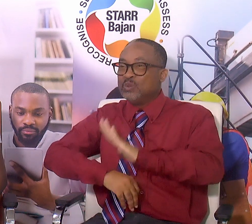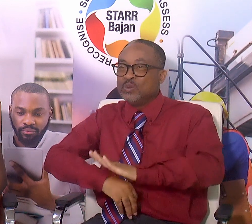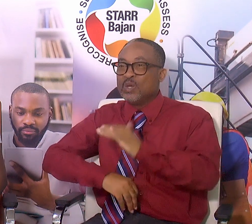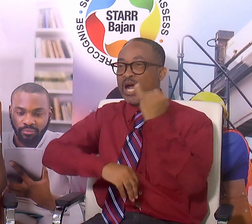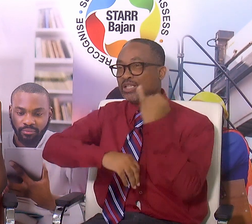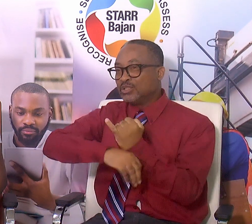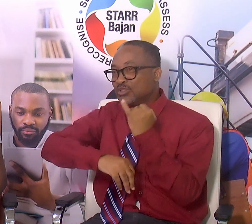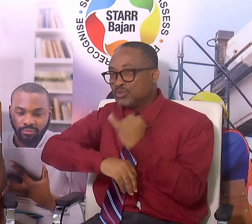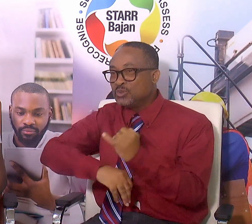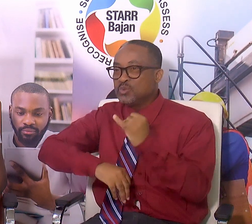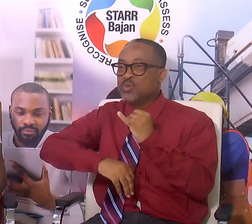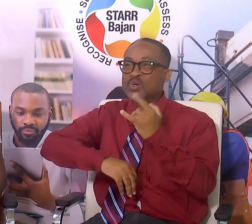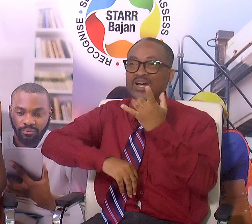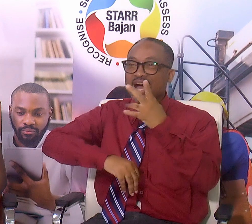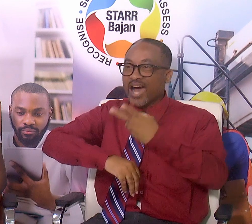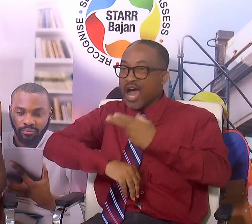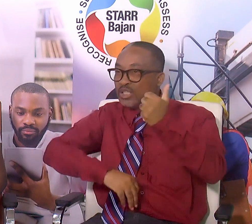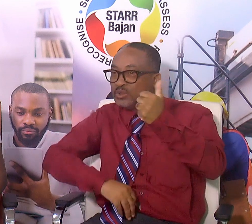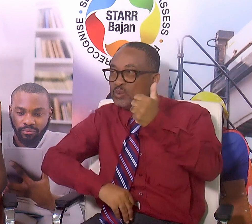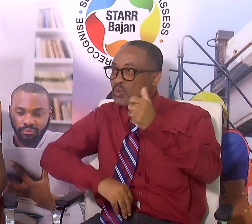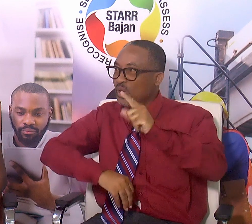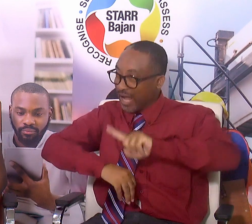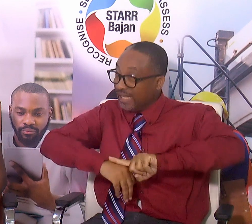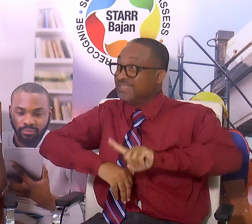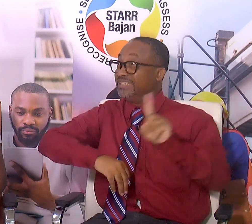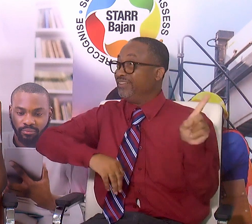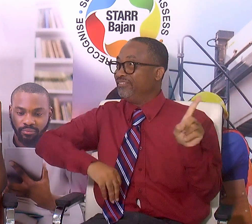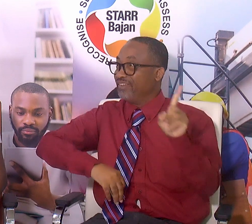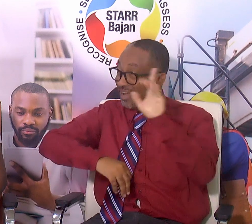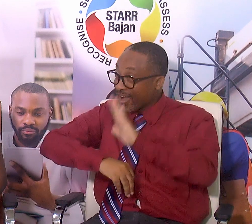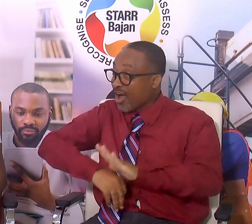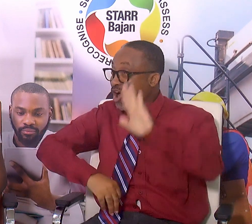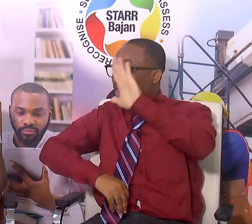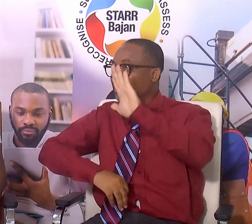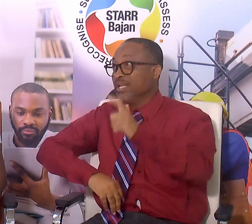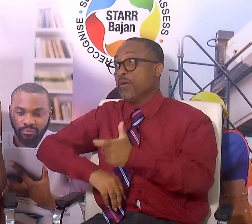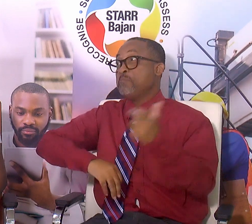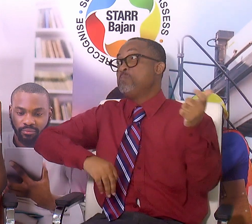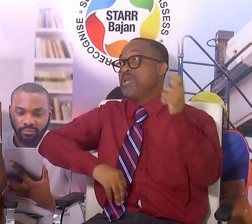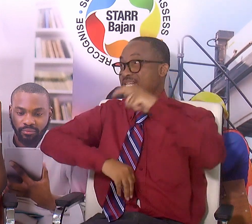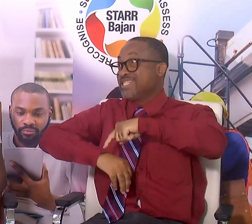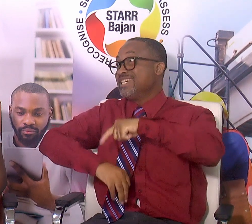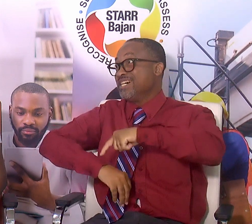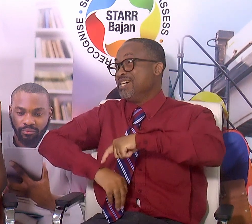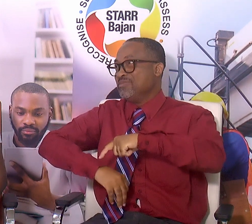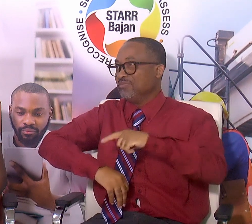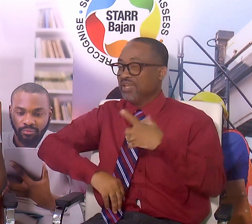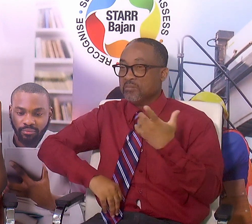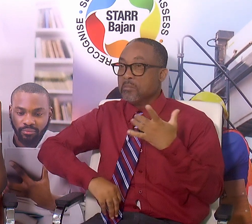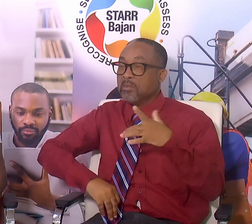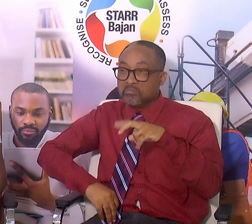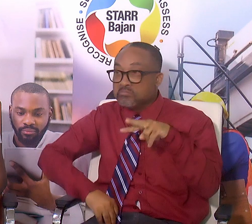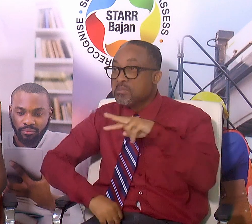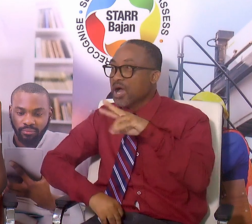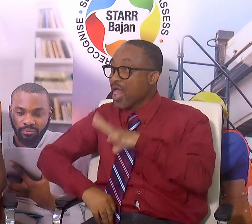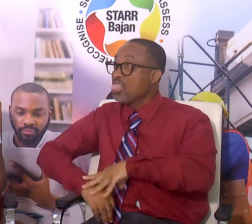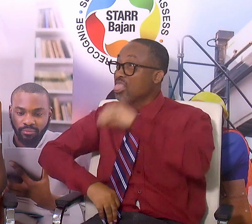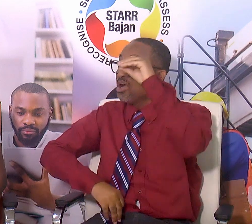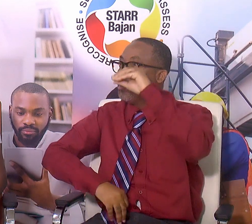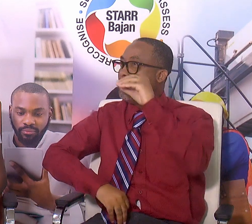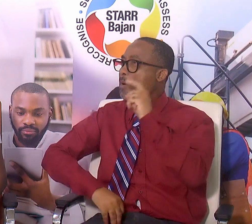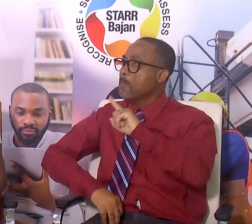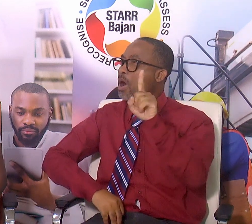never experienced that before. An institution, a higher institution. It was really different, and it